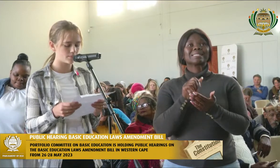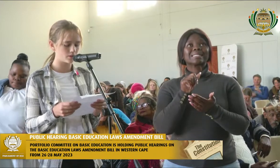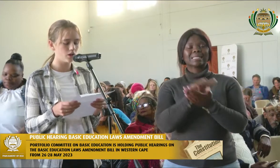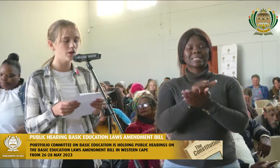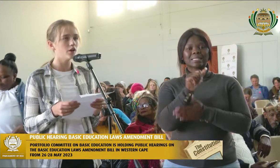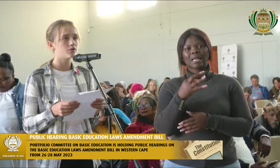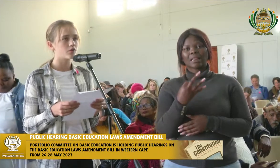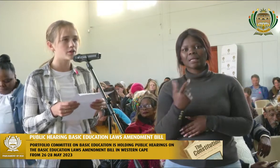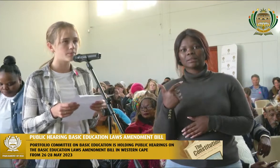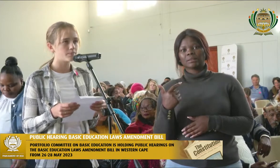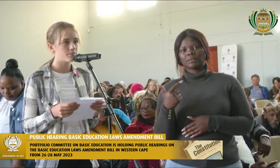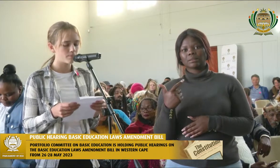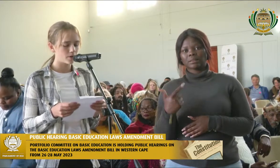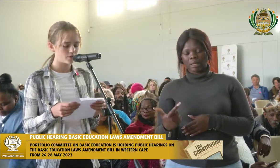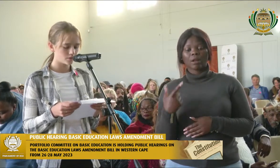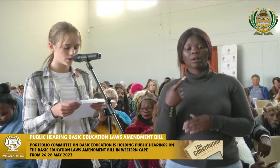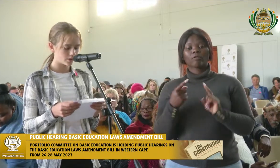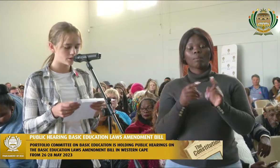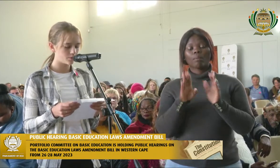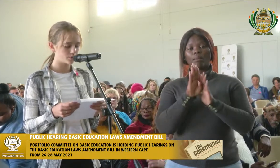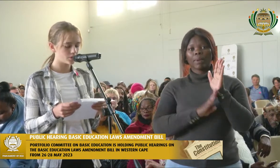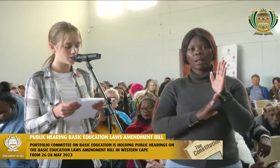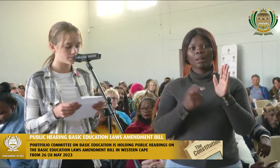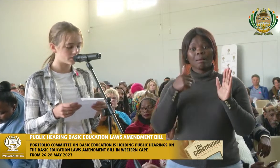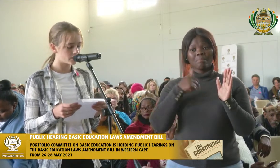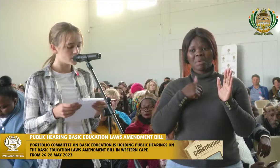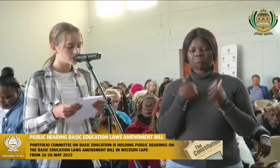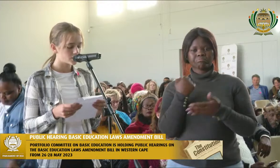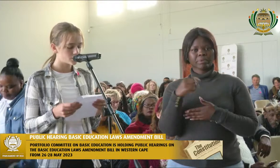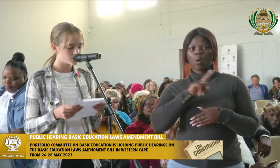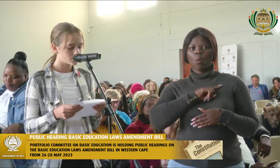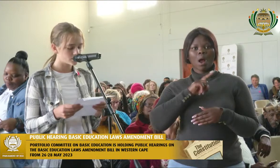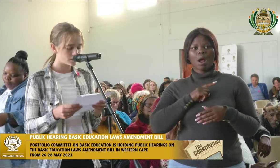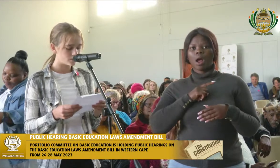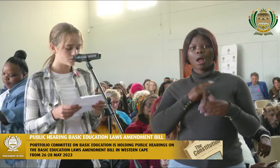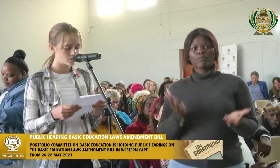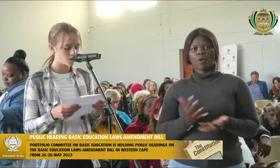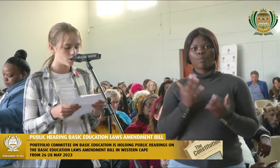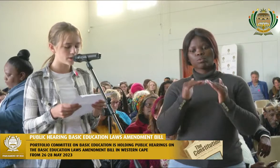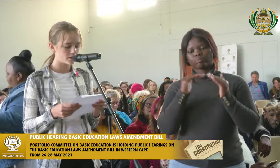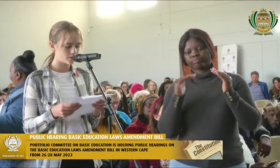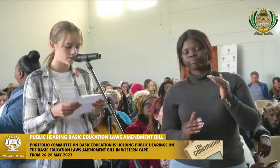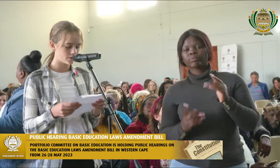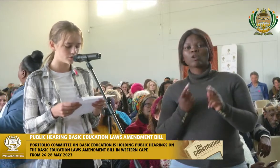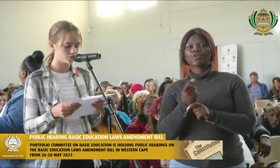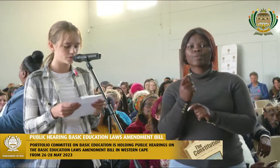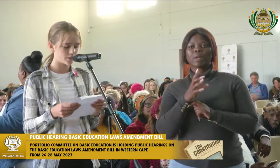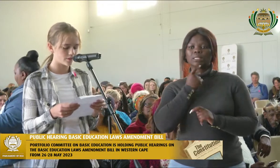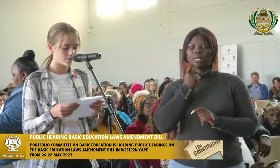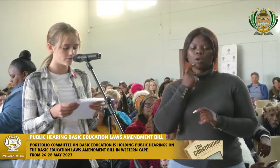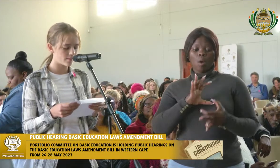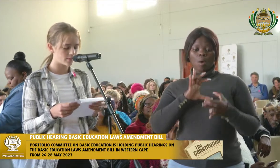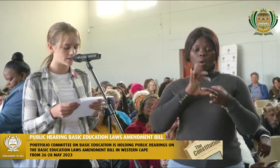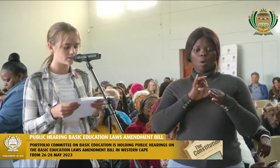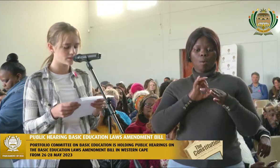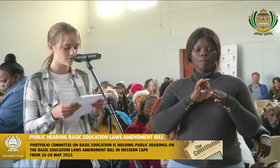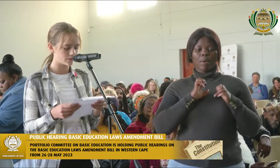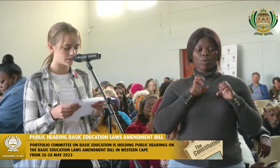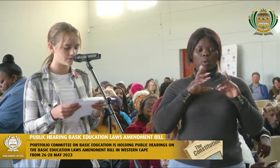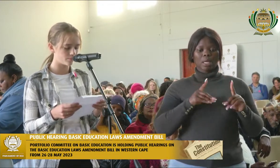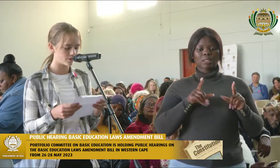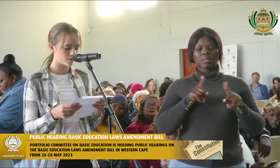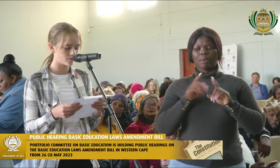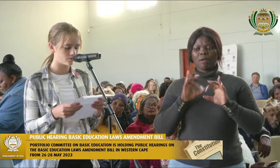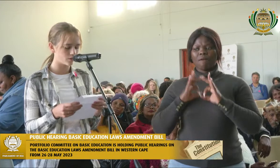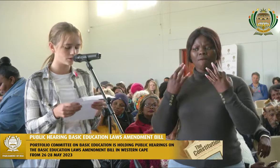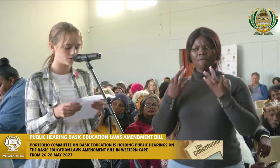the Ballable, for it promotes unequal treatment. Section 16 treats home-educated children and their families